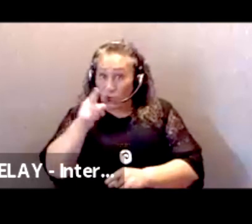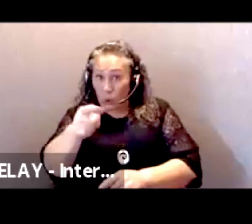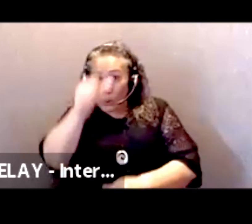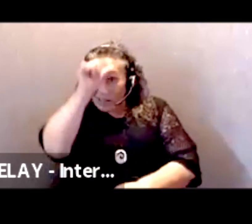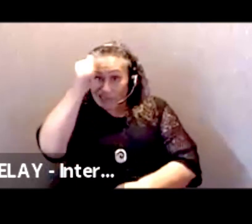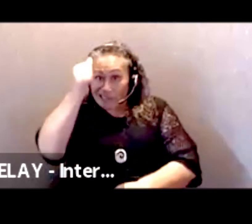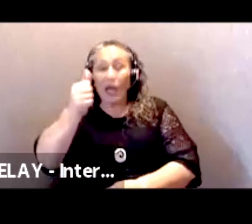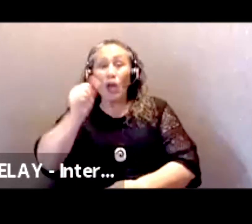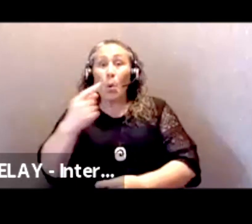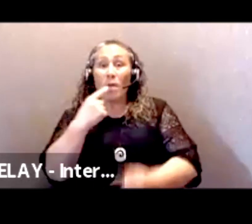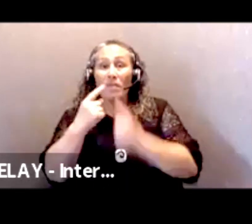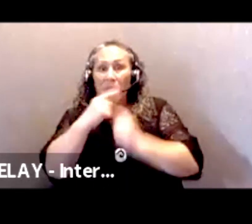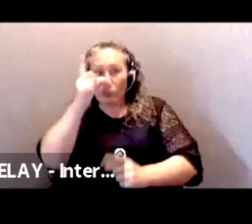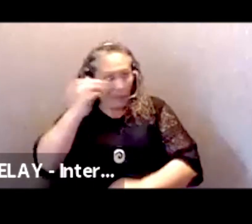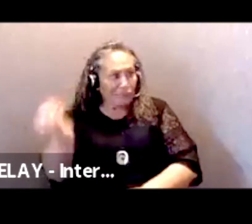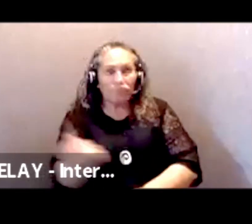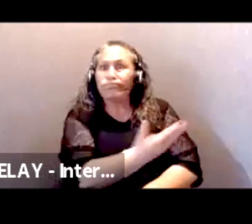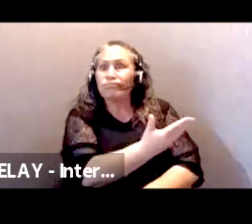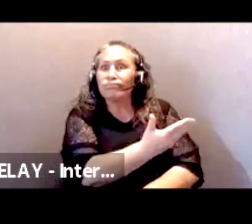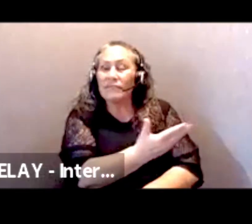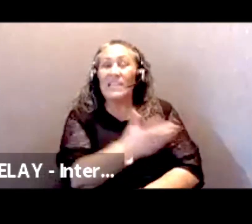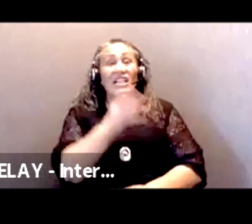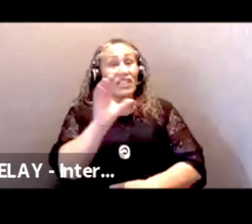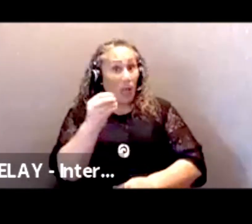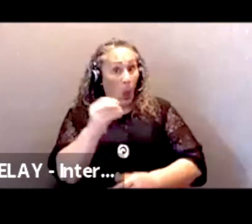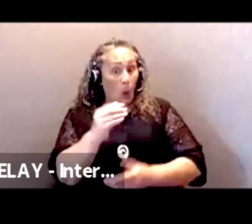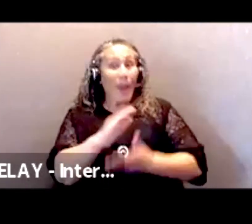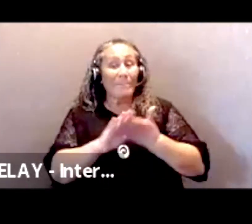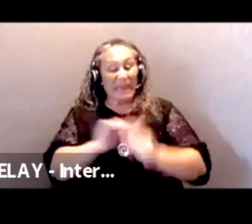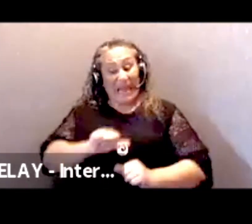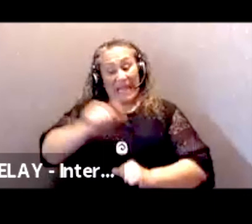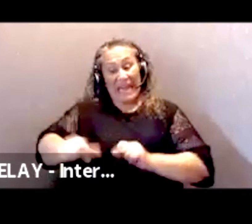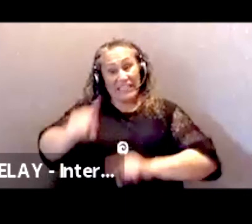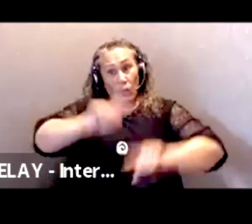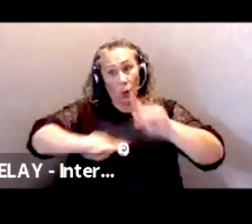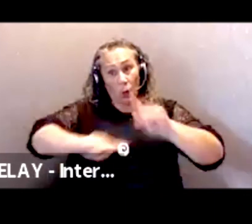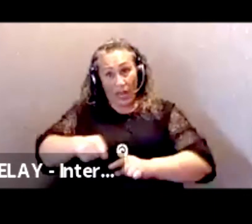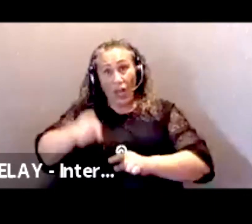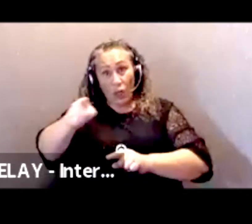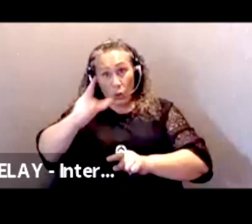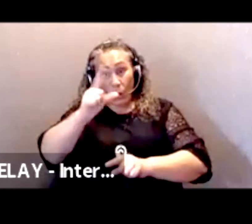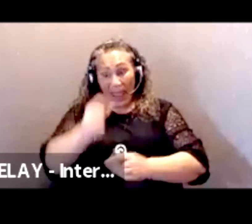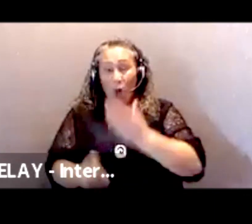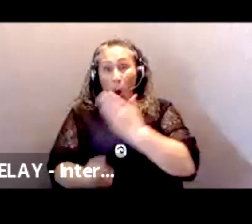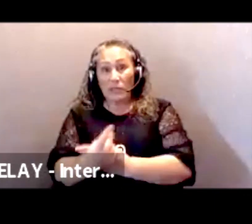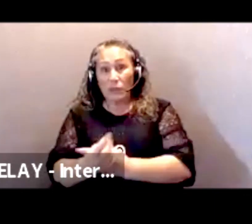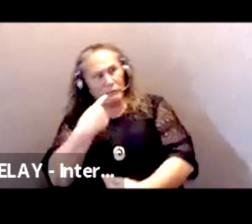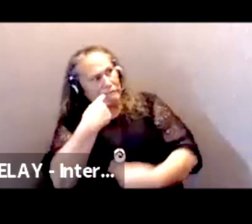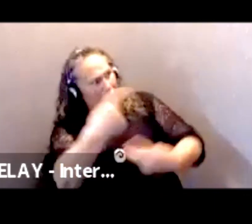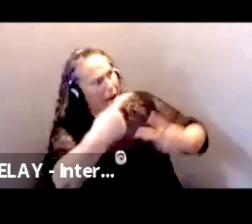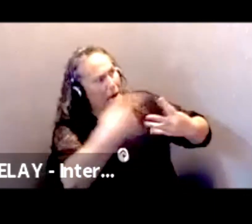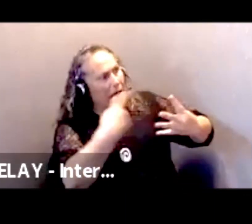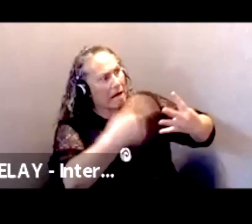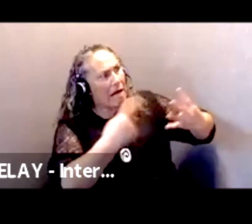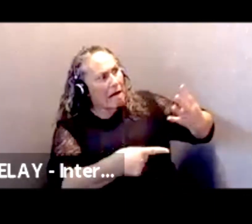around what works for you. So at the next hui, we'll get you to tell the service providers, this is how you need to be